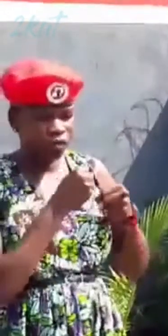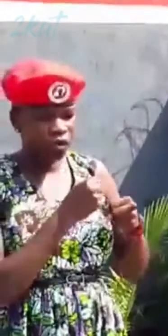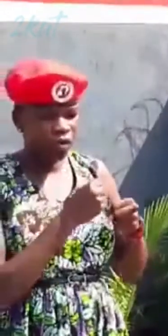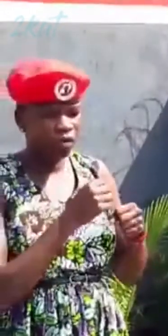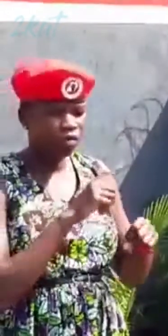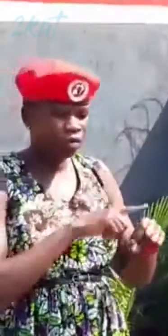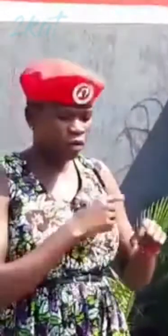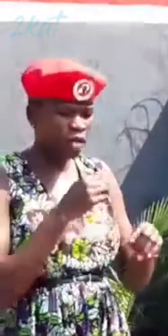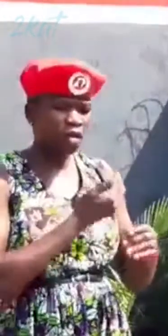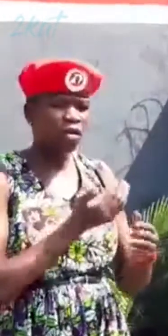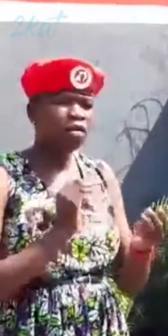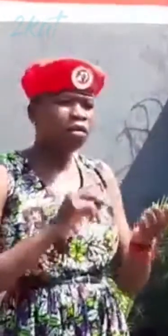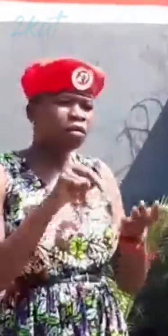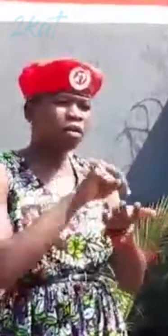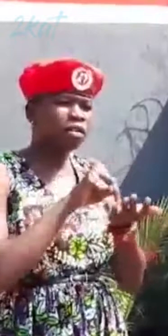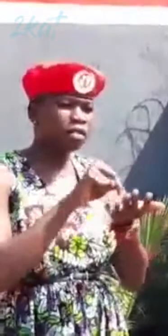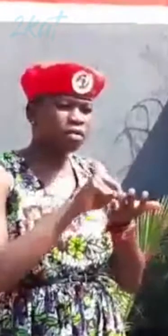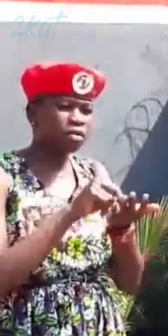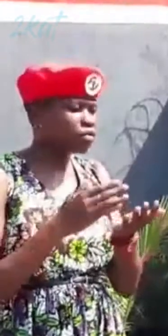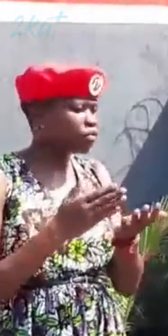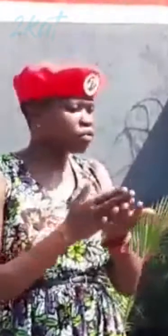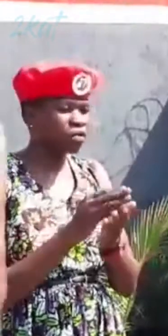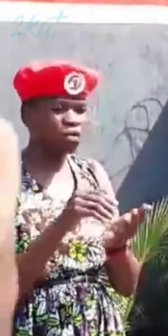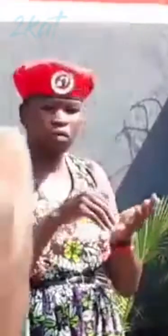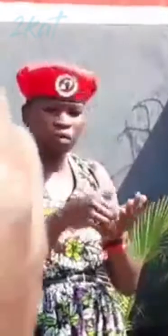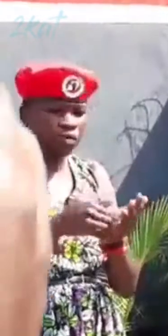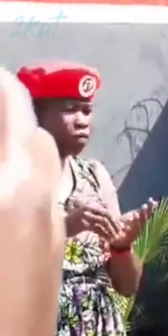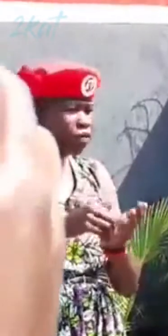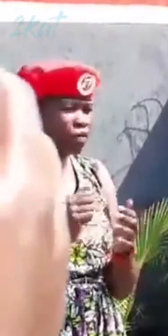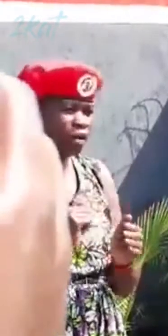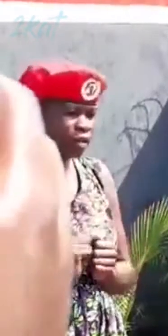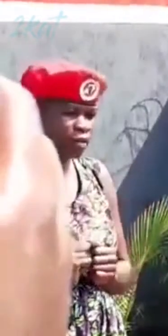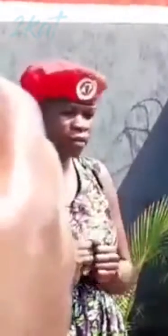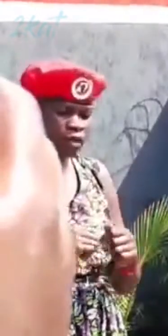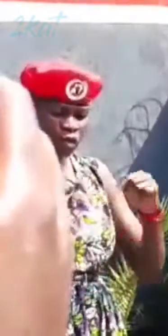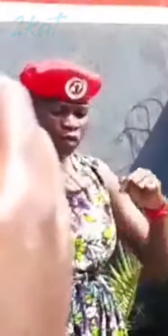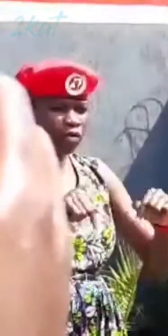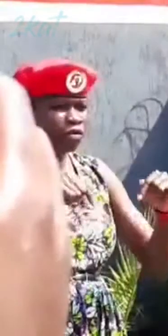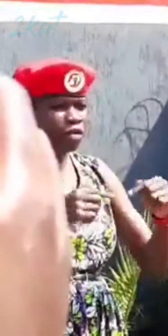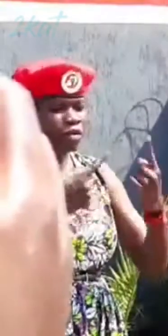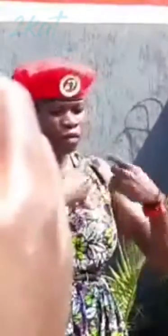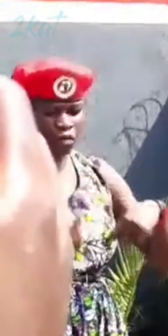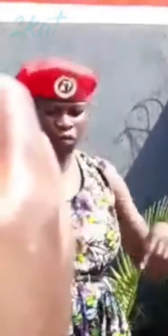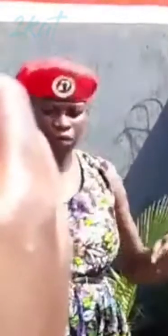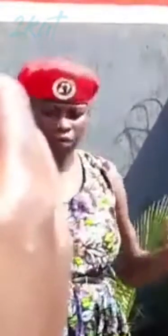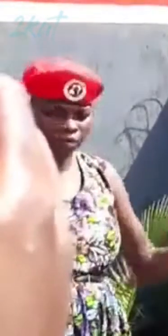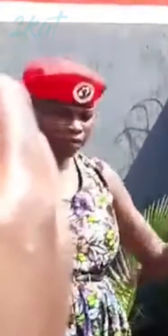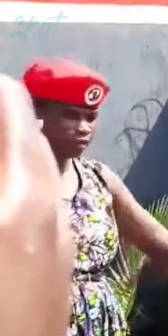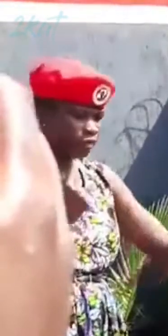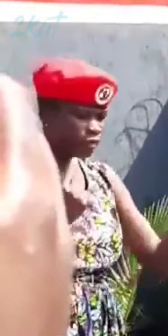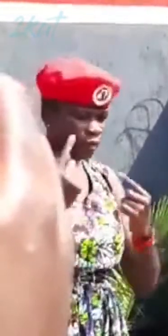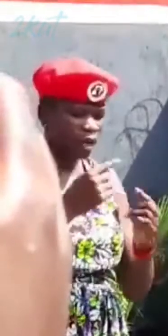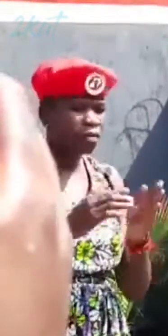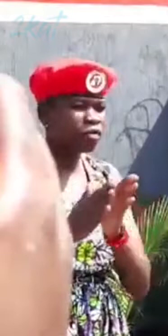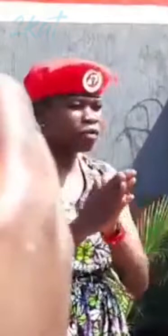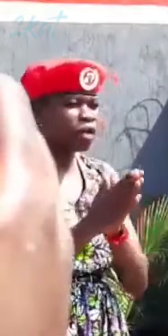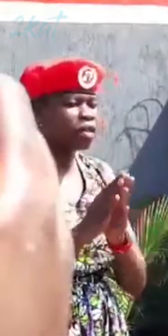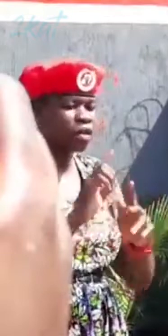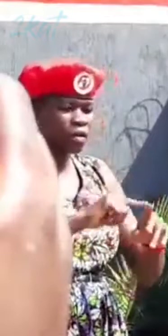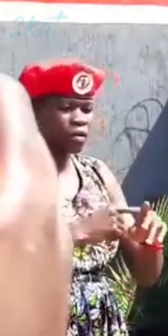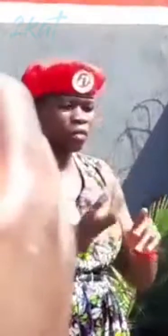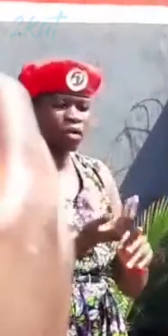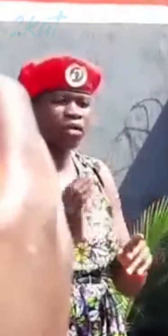nation is standing on a very shaky ground. Today, we come together yet again when our